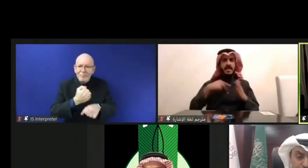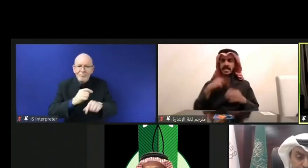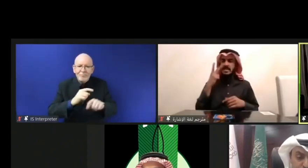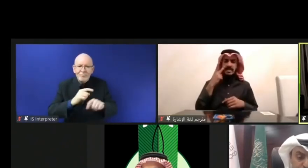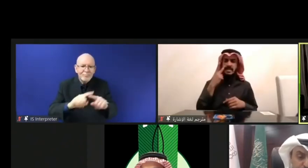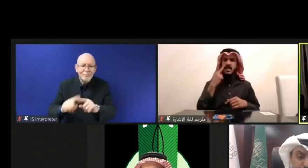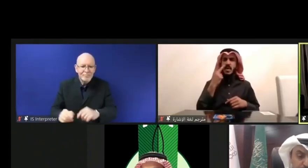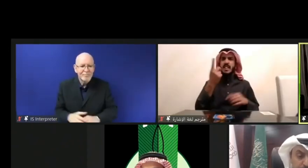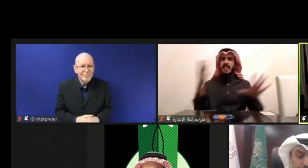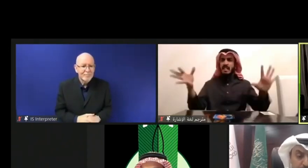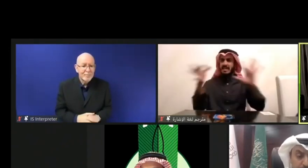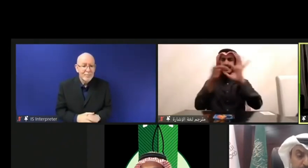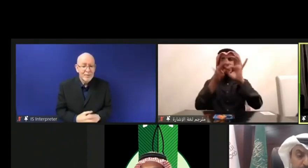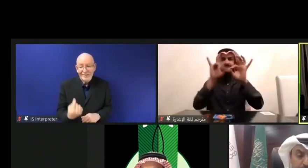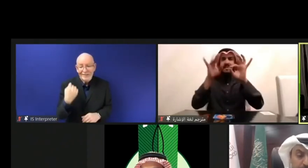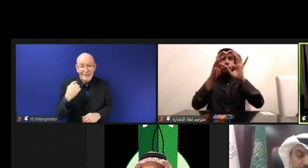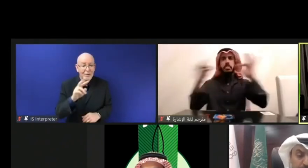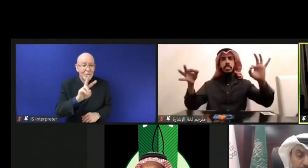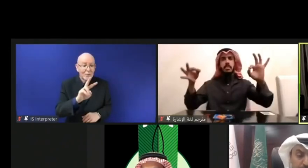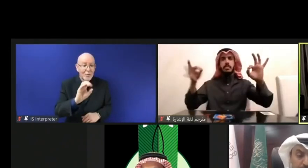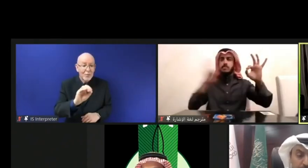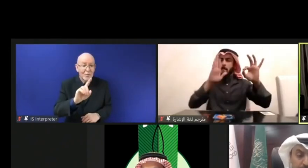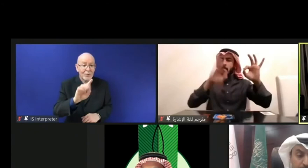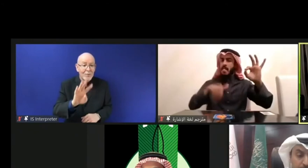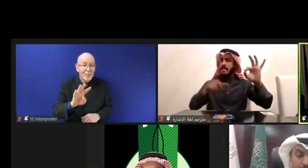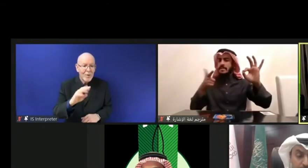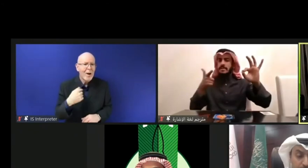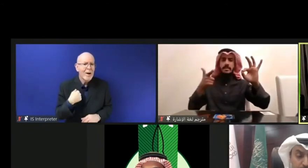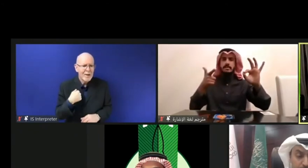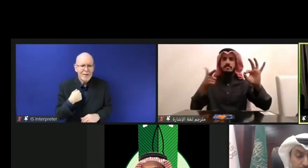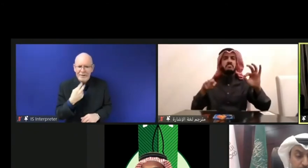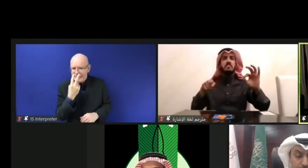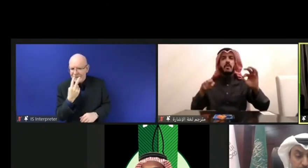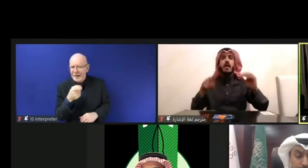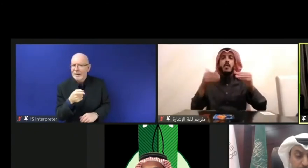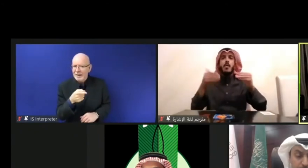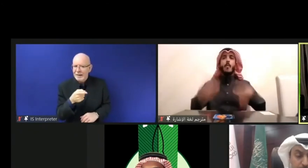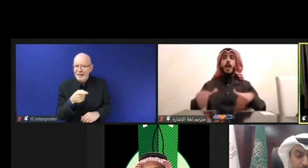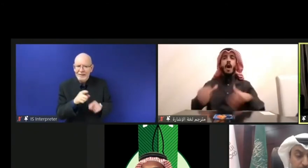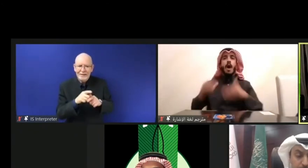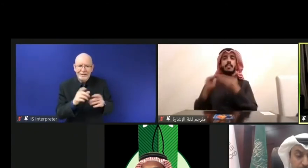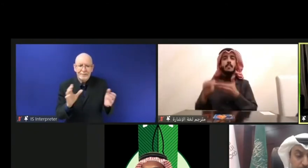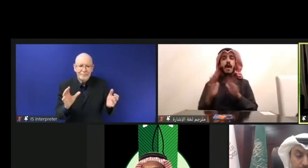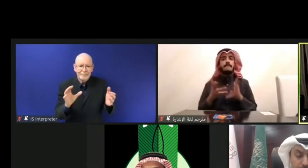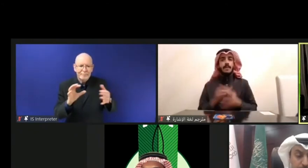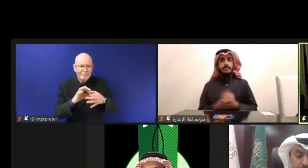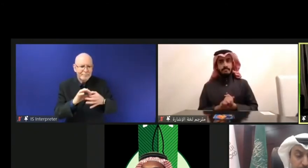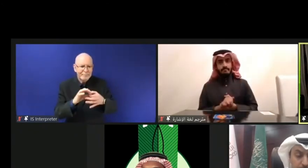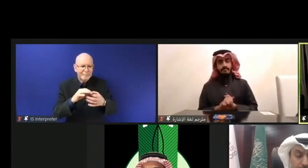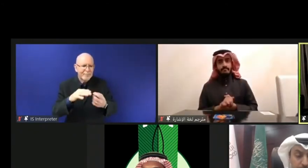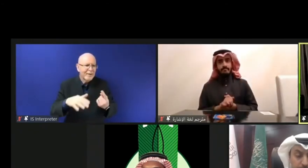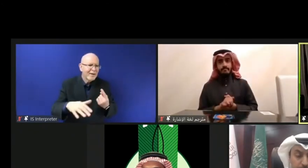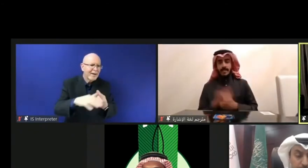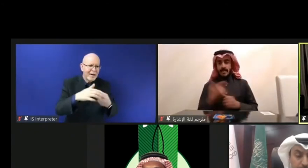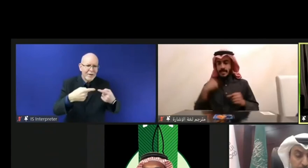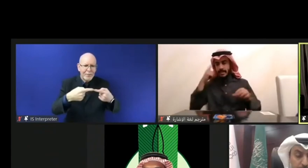in this whole ecosystem of helping people with disability. First of all, you